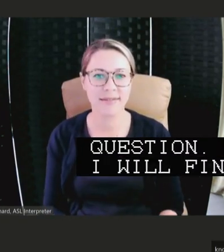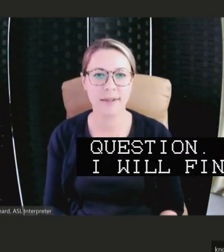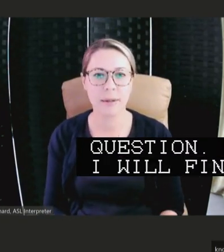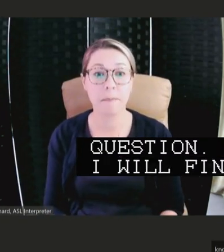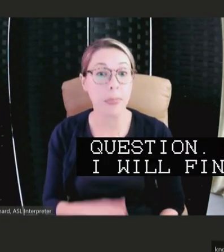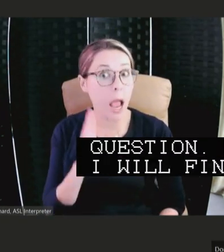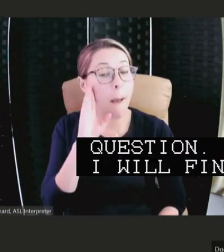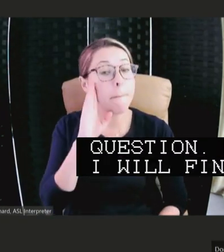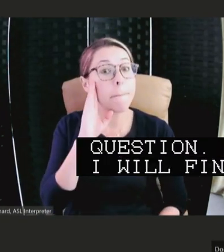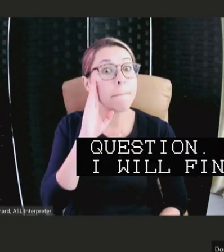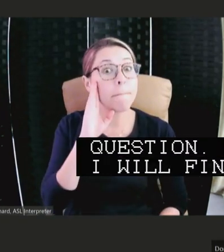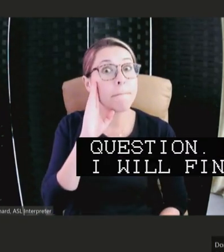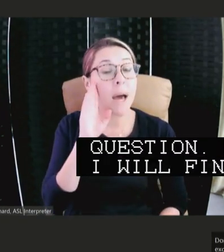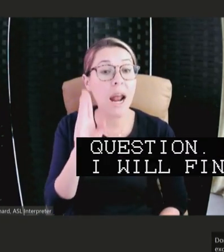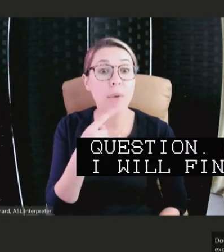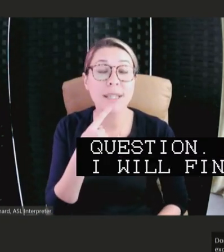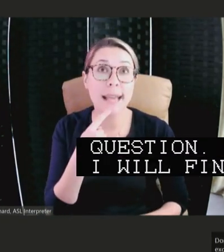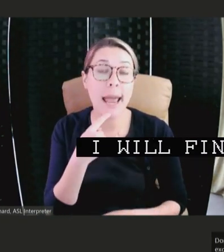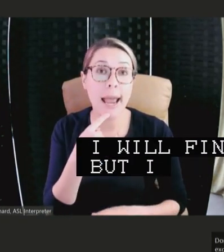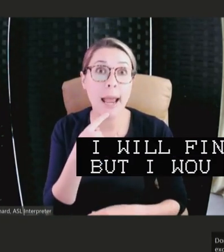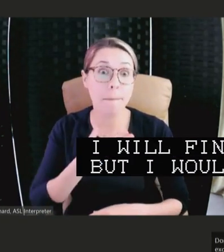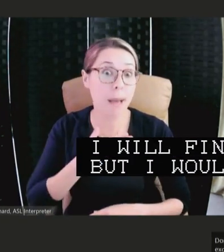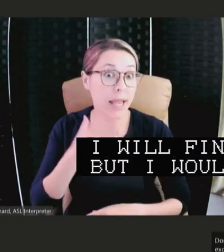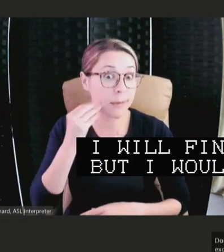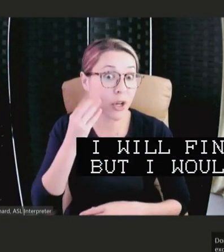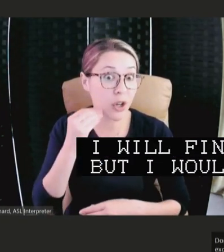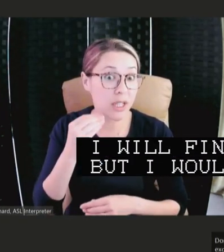But I would say in settings I've worked in,